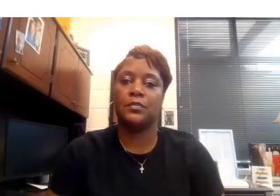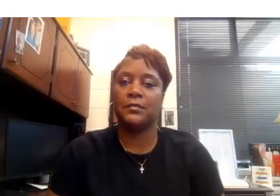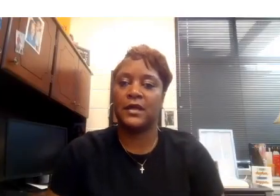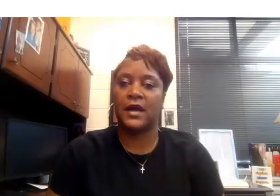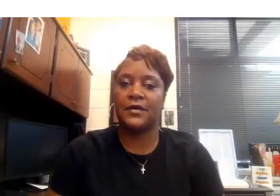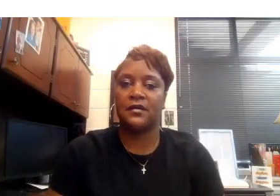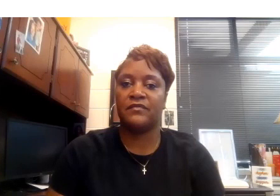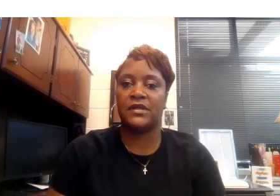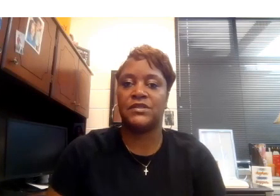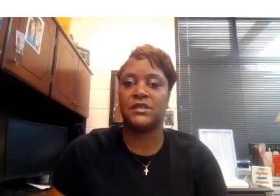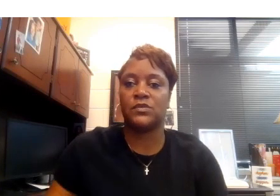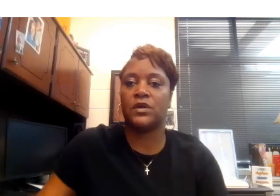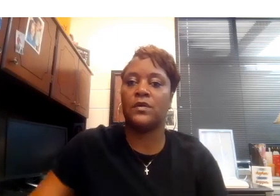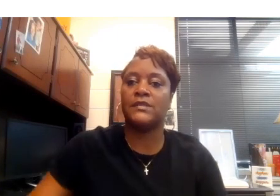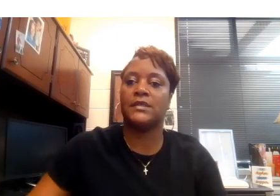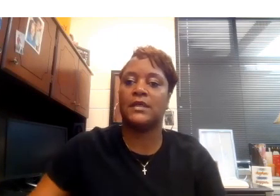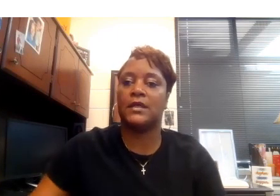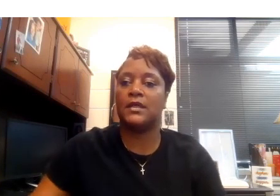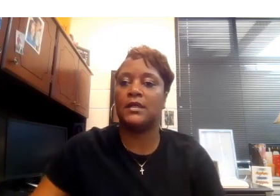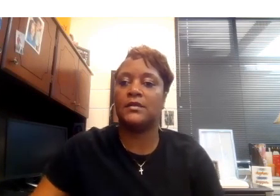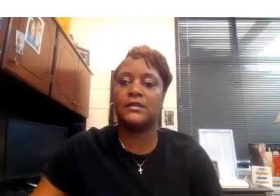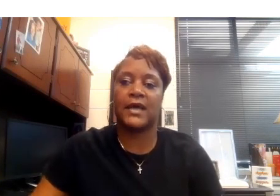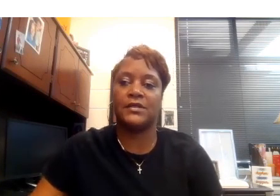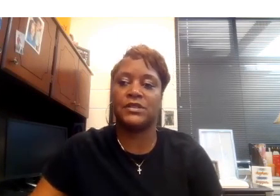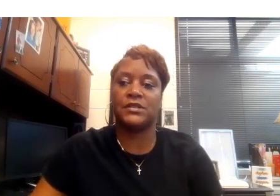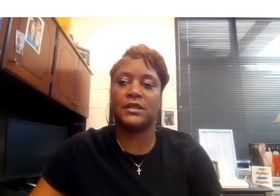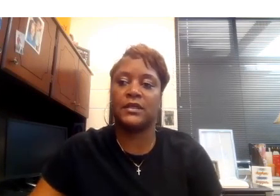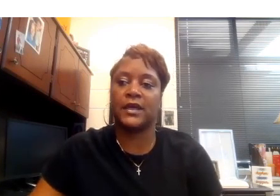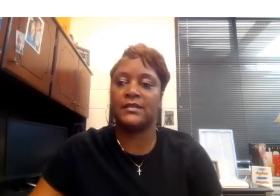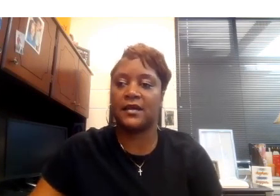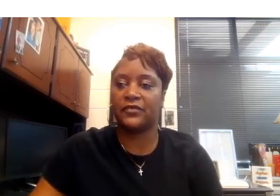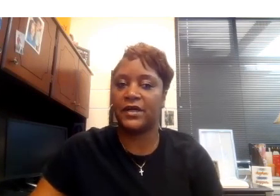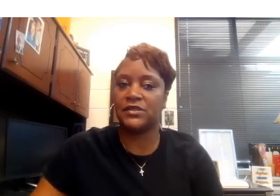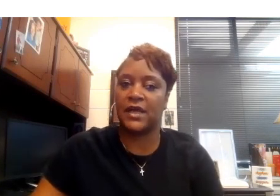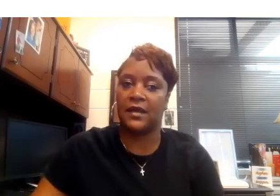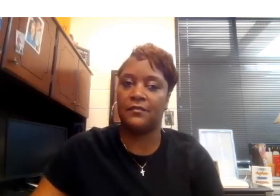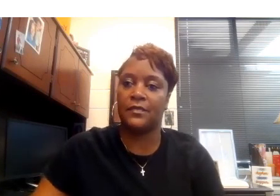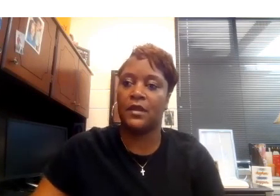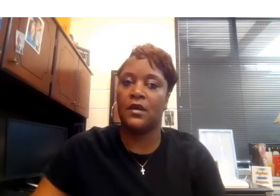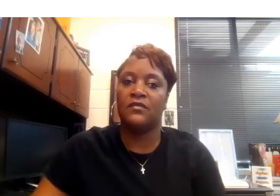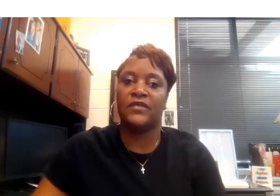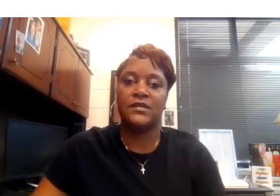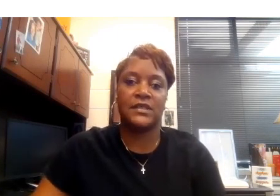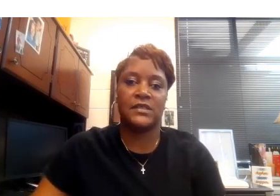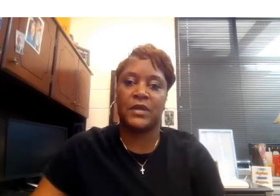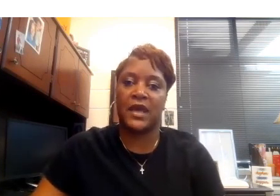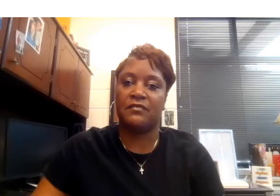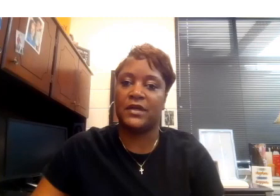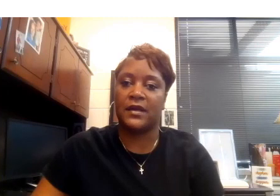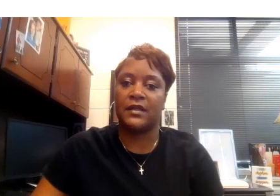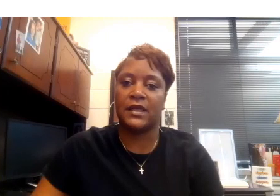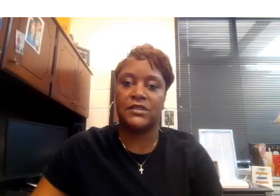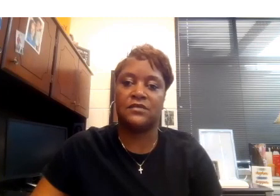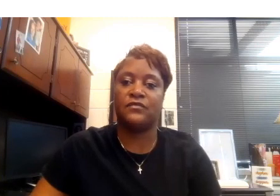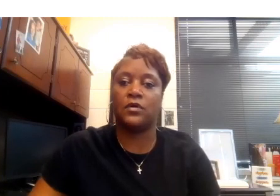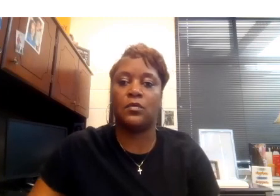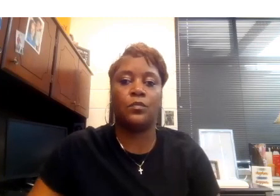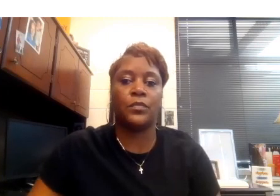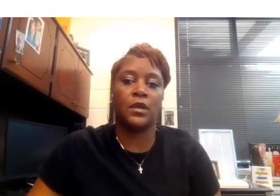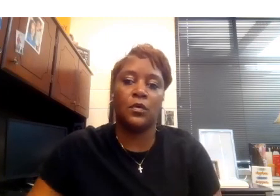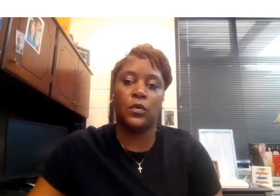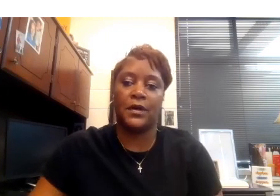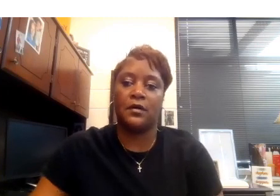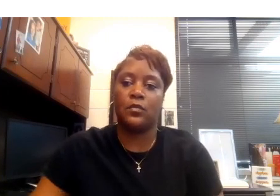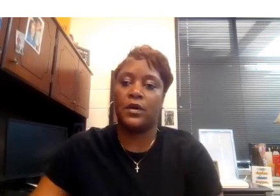To implement our interventions, we're going to need data sheets to collect data for each day. First is the behavior data collection